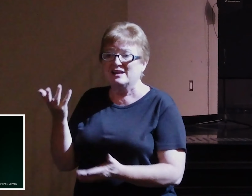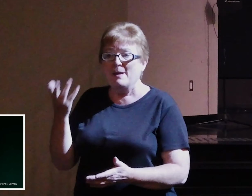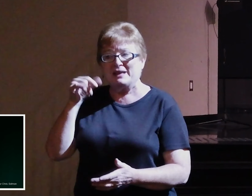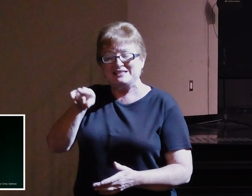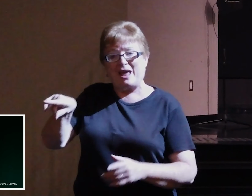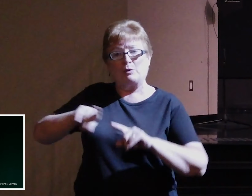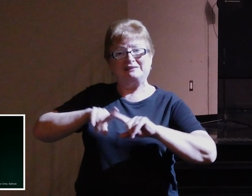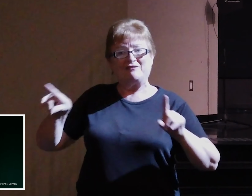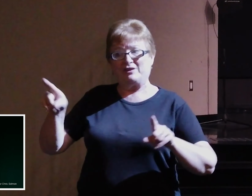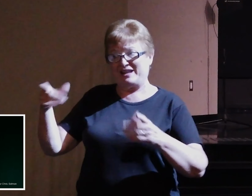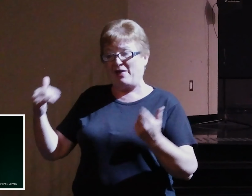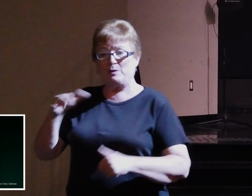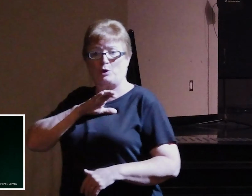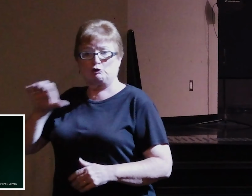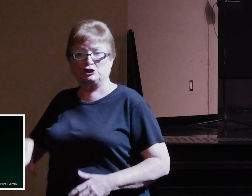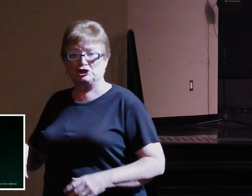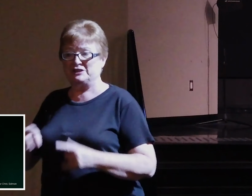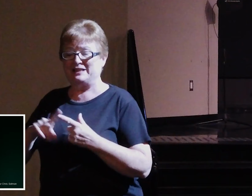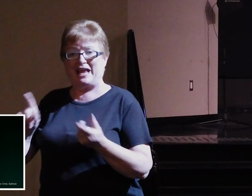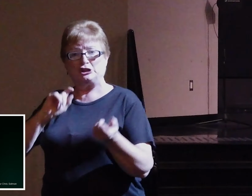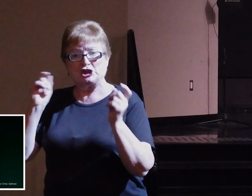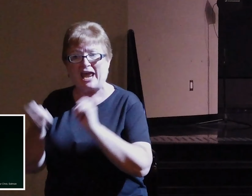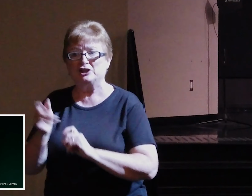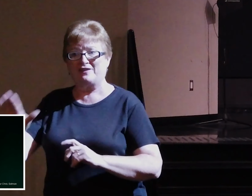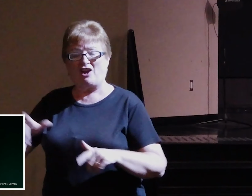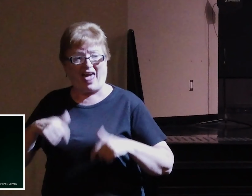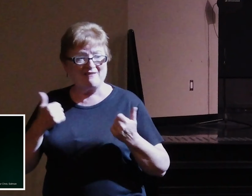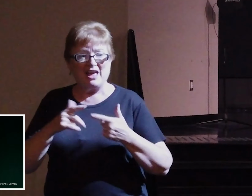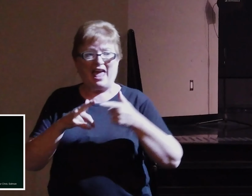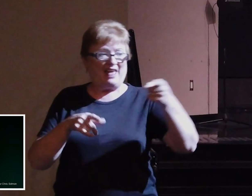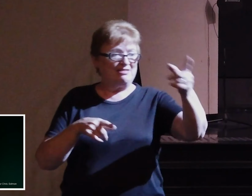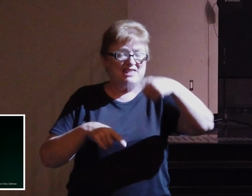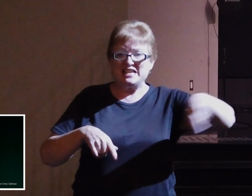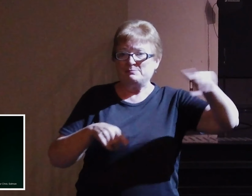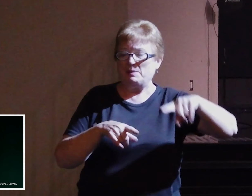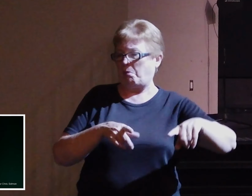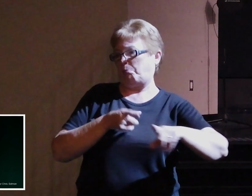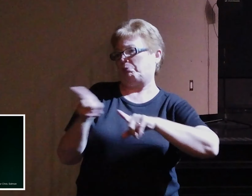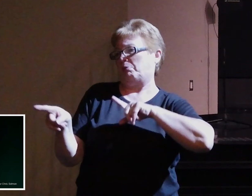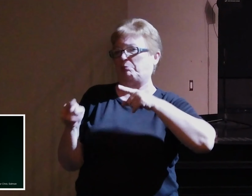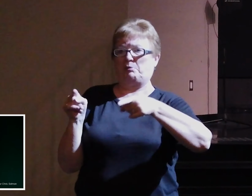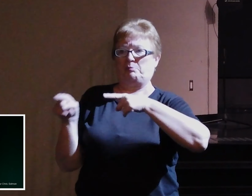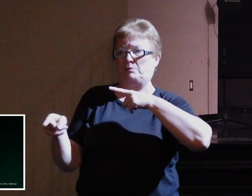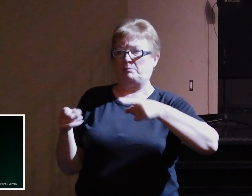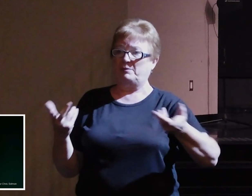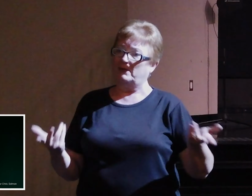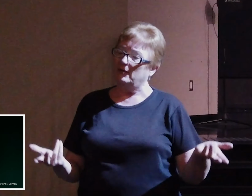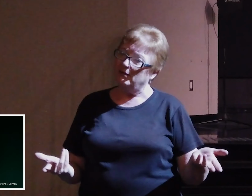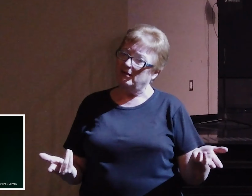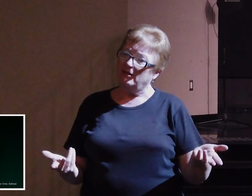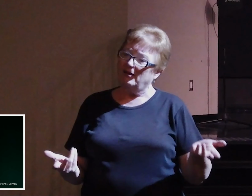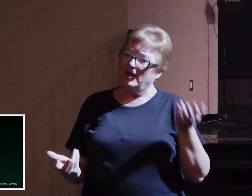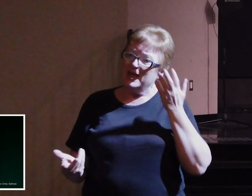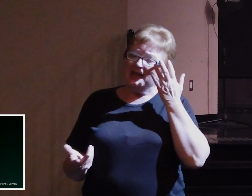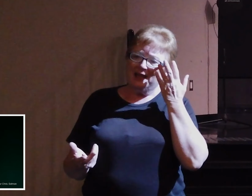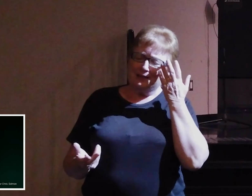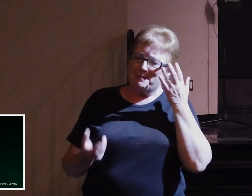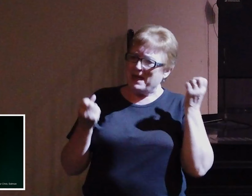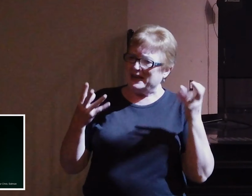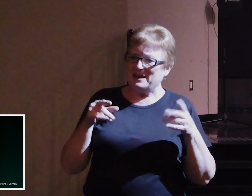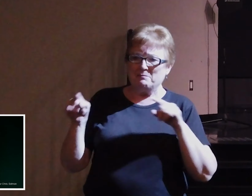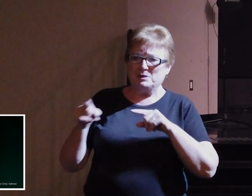different. People didn't like that, and it cost them. So these are the people Peter is writing to when he says these things. They were insulted,